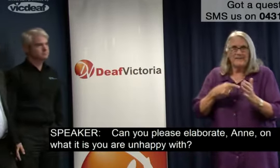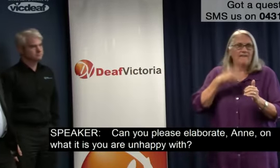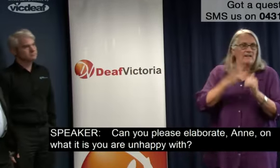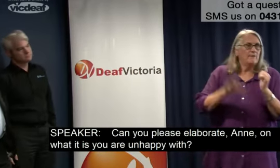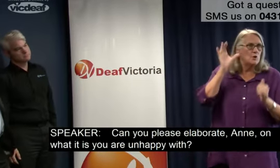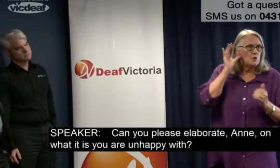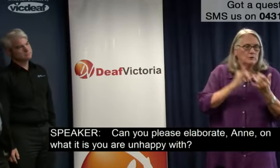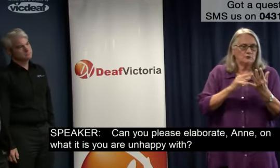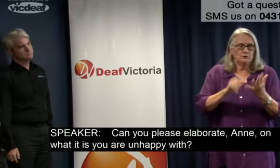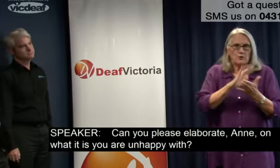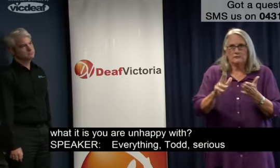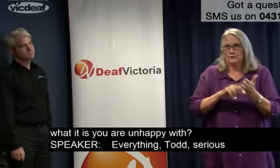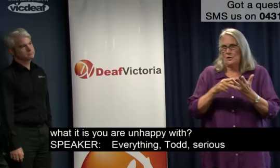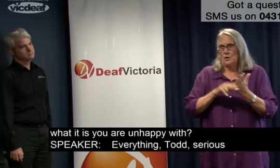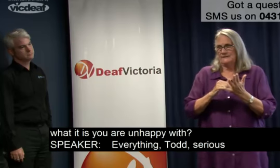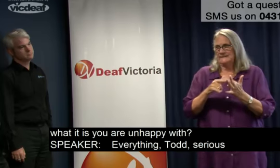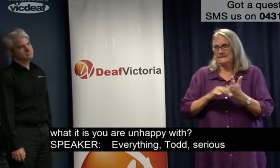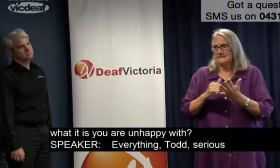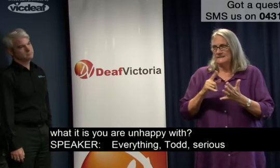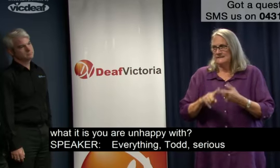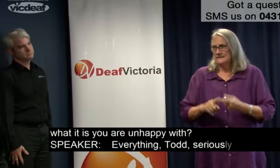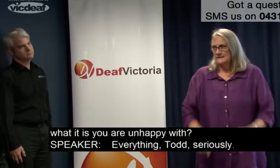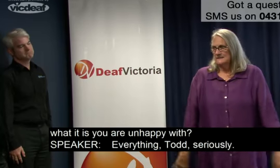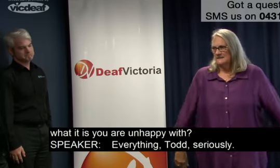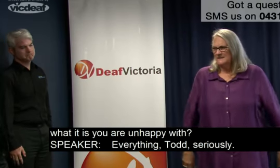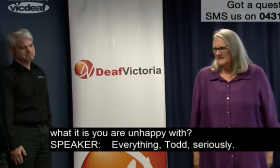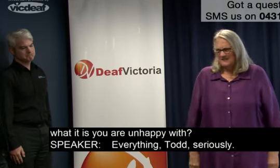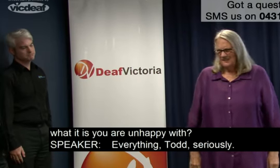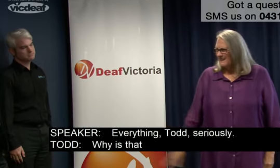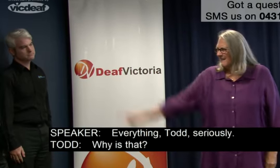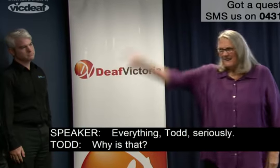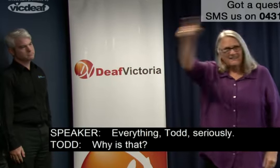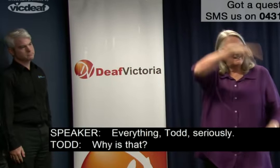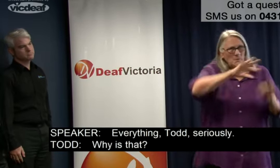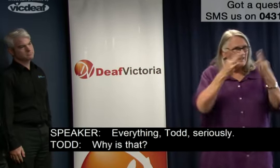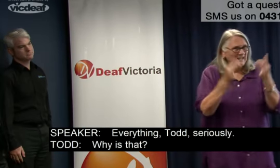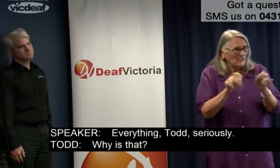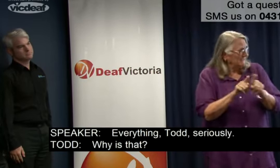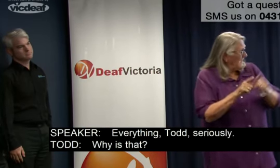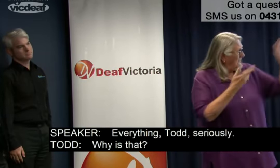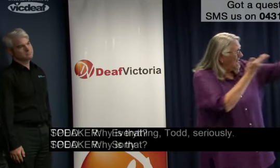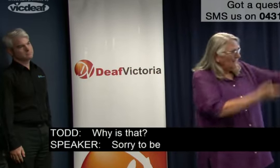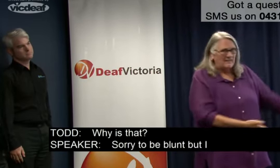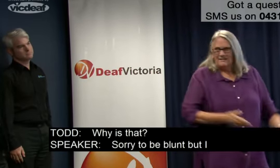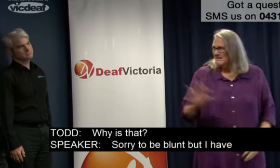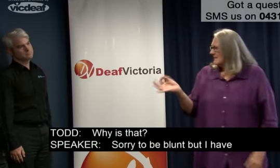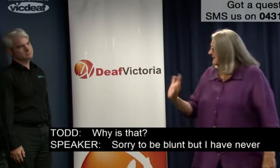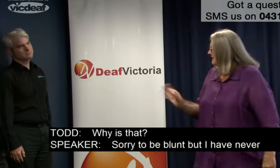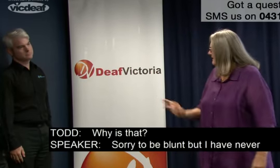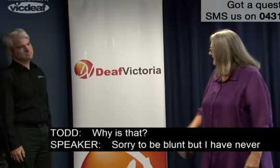Sorry to be blunt, but I've never heard such nonsense. Seriously, there's no other